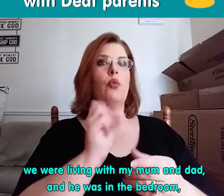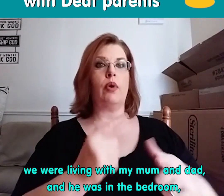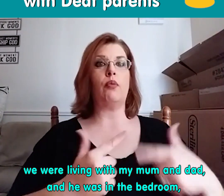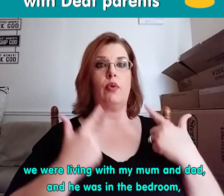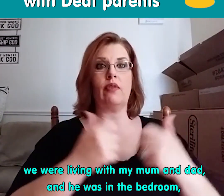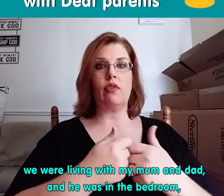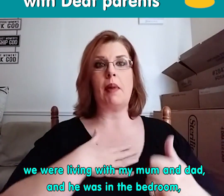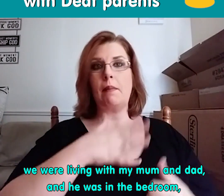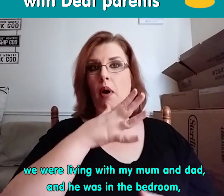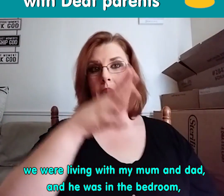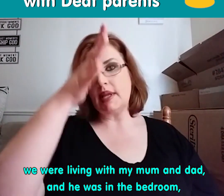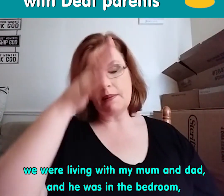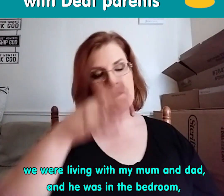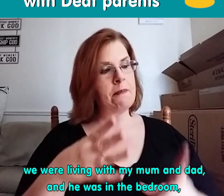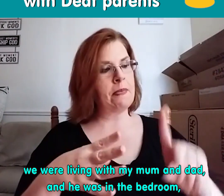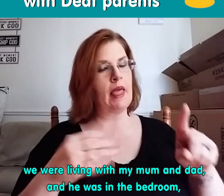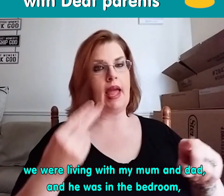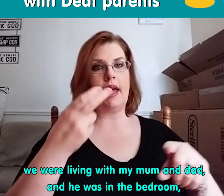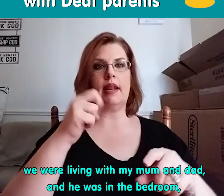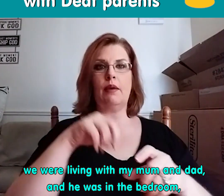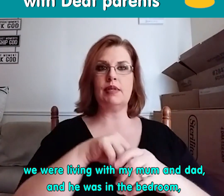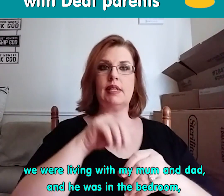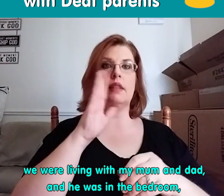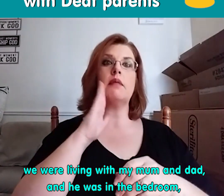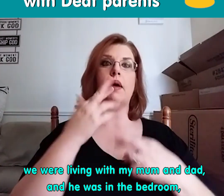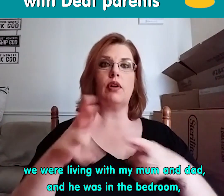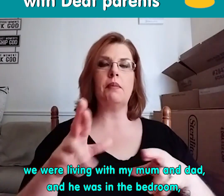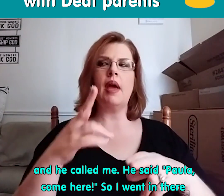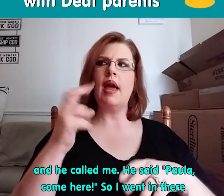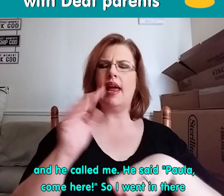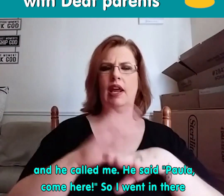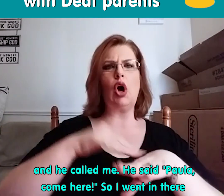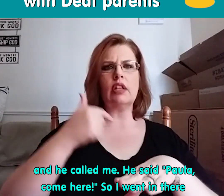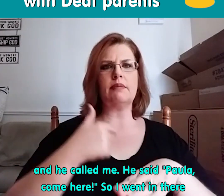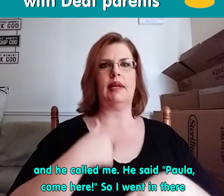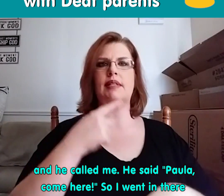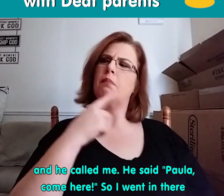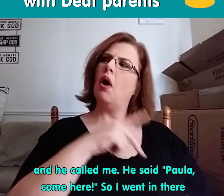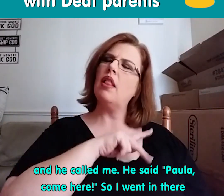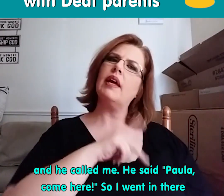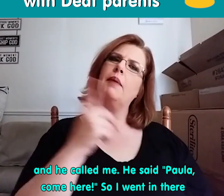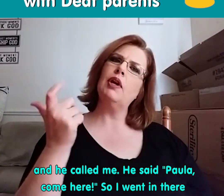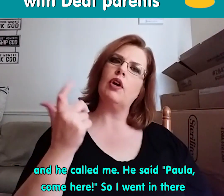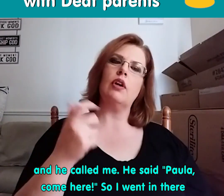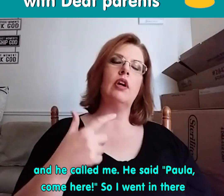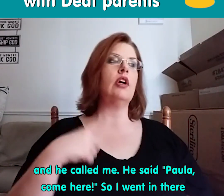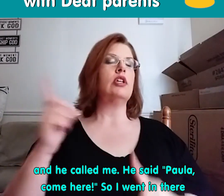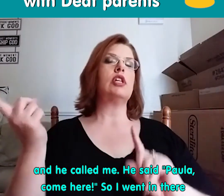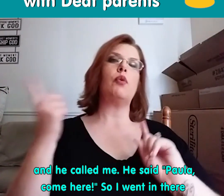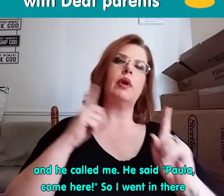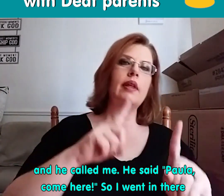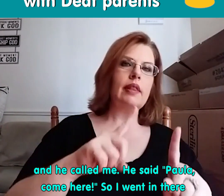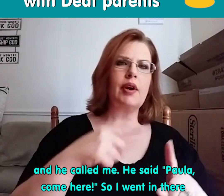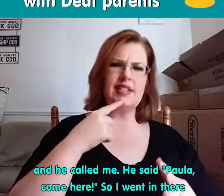we were living with my mom and dad, and he was in the bedroom, and he called me. He said, Paula, come here. So I went in there and he